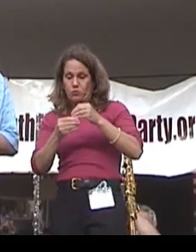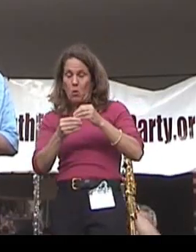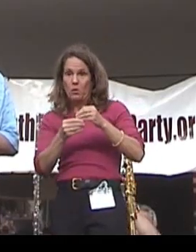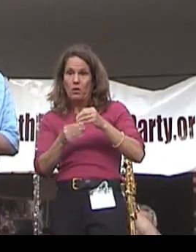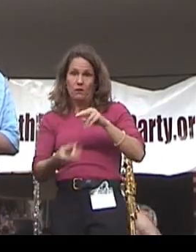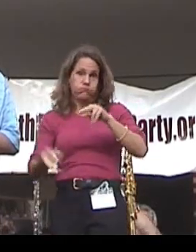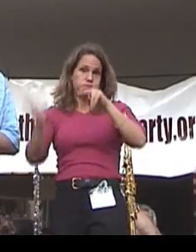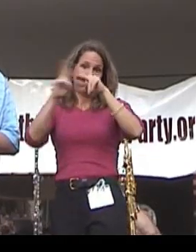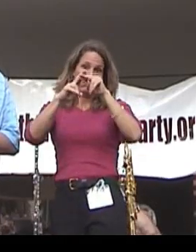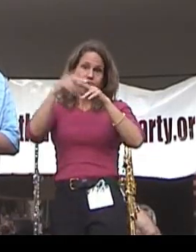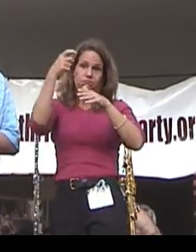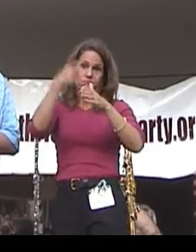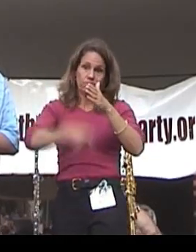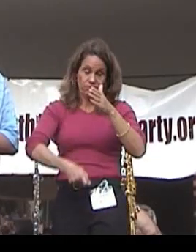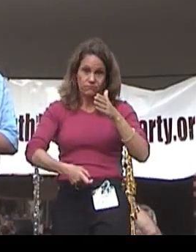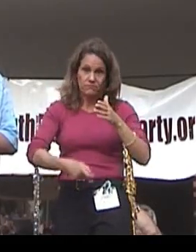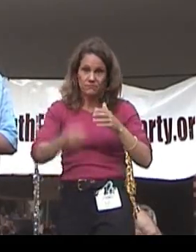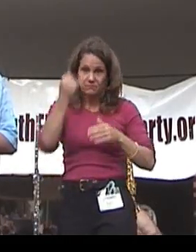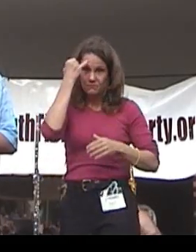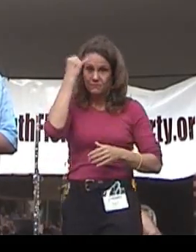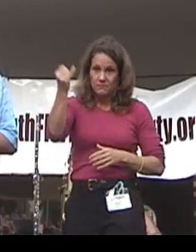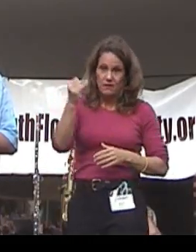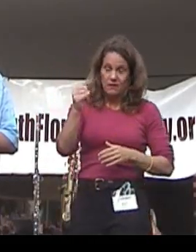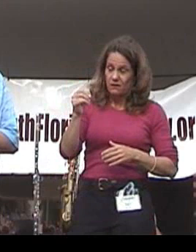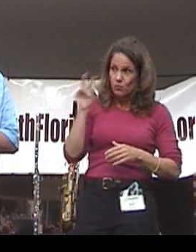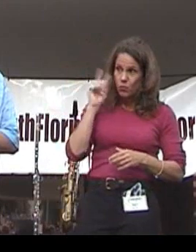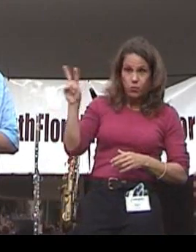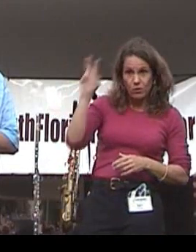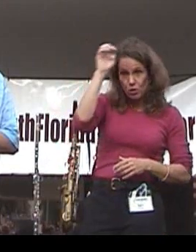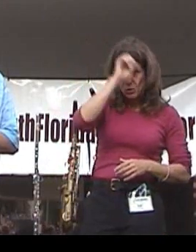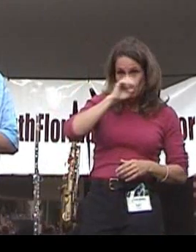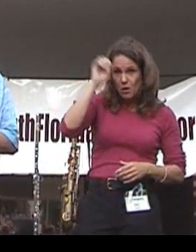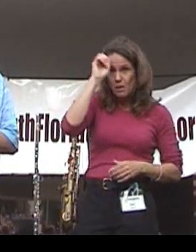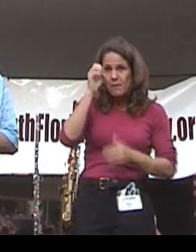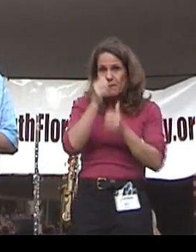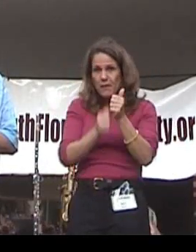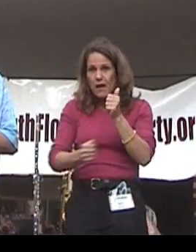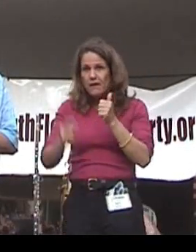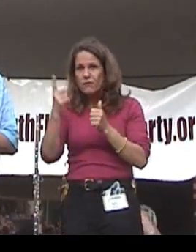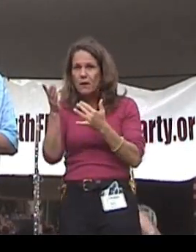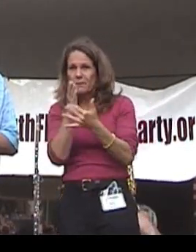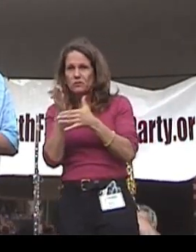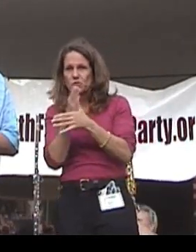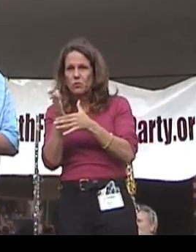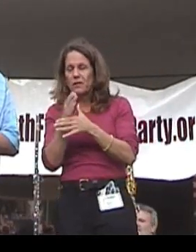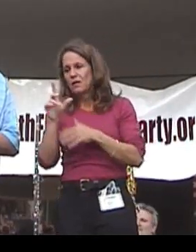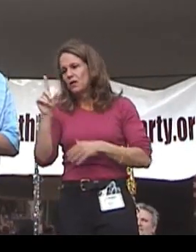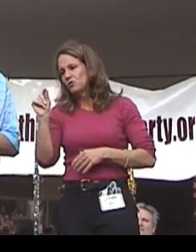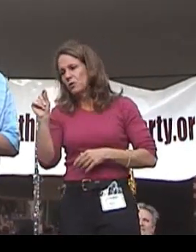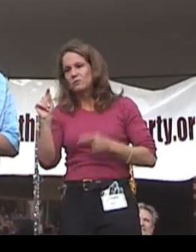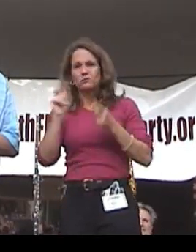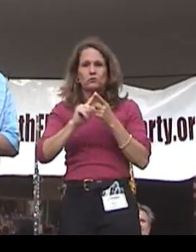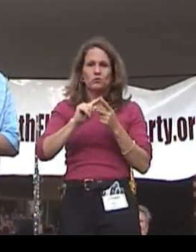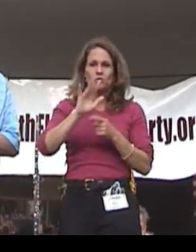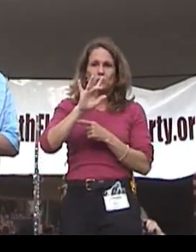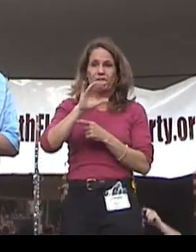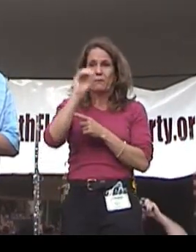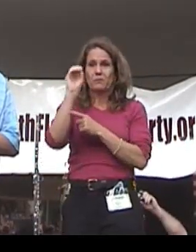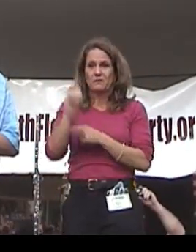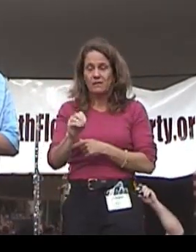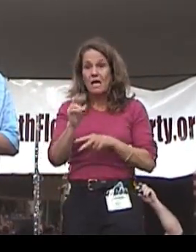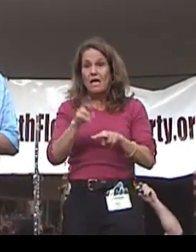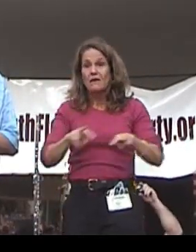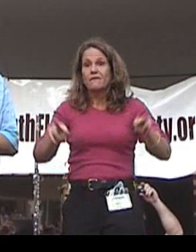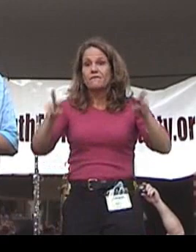you. And if you look over Europe, everybody is between 20 and 25% the